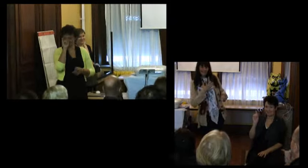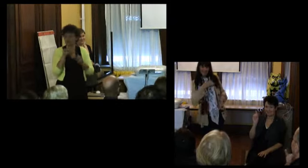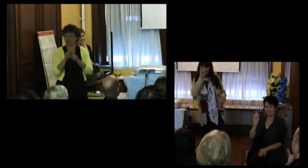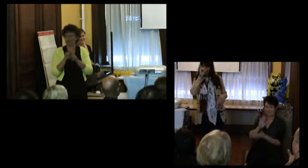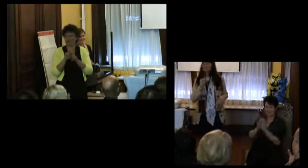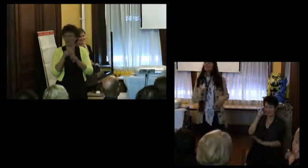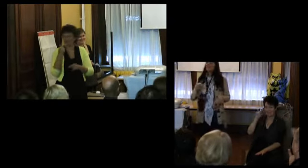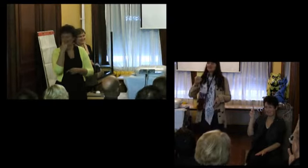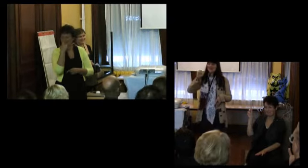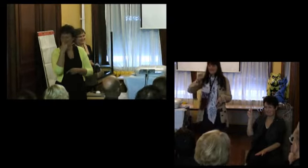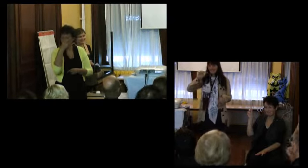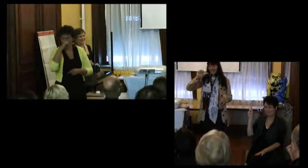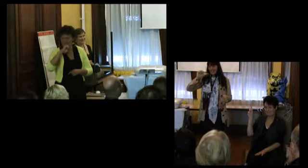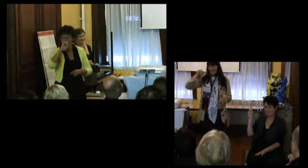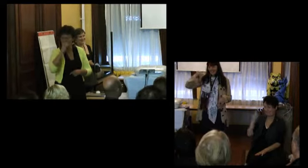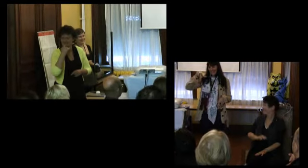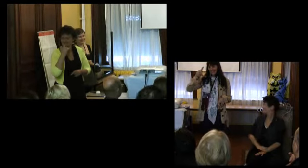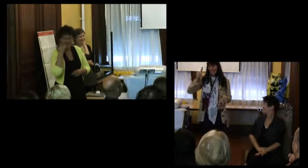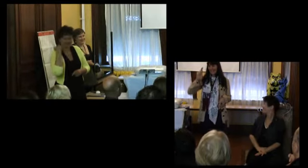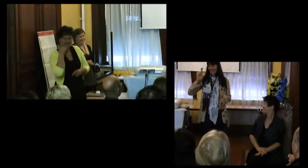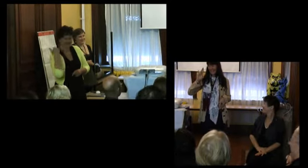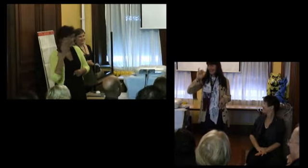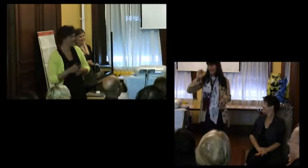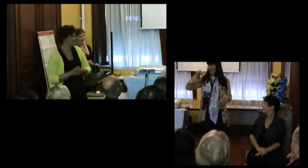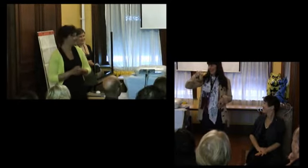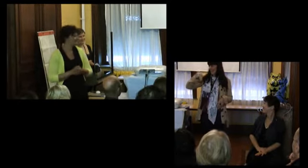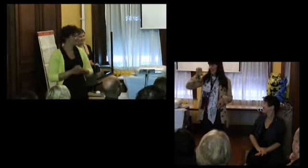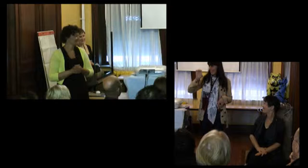This one. It's me, yeah.